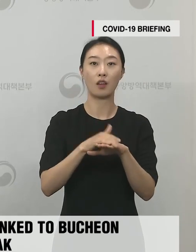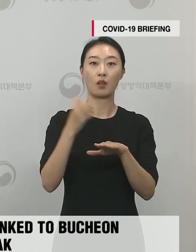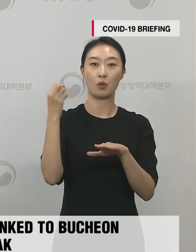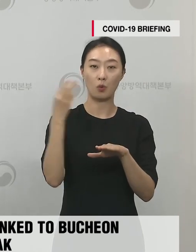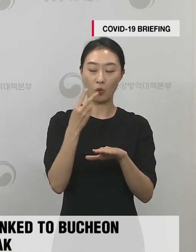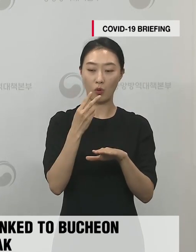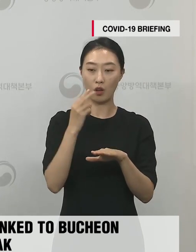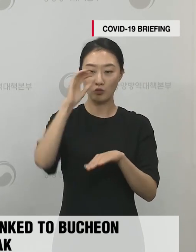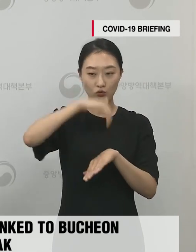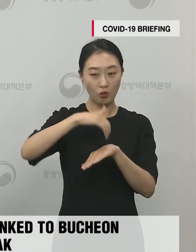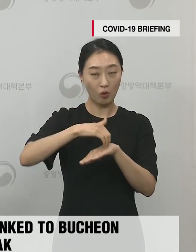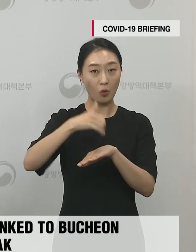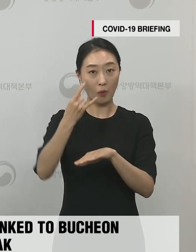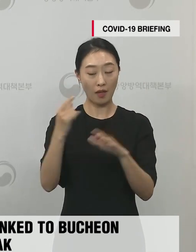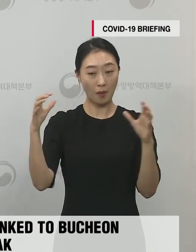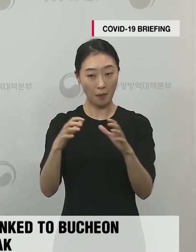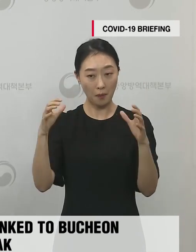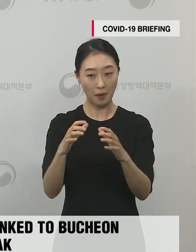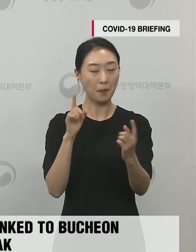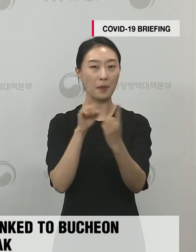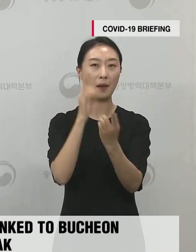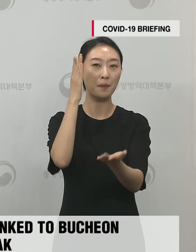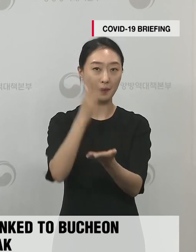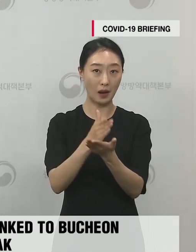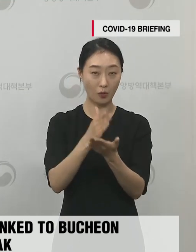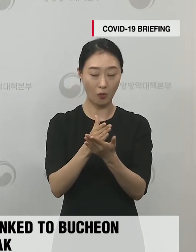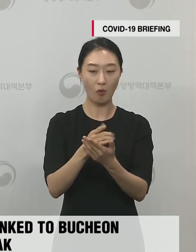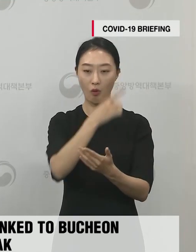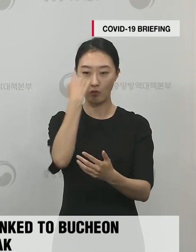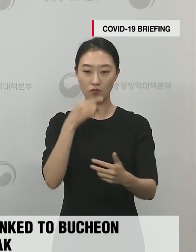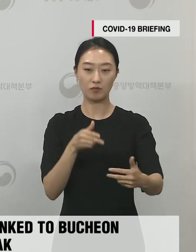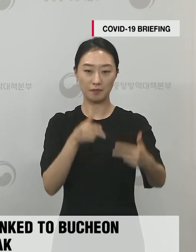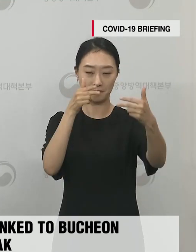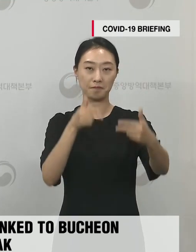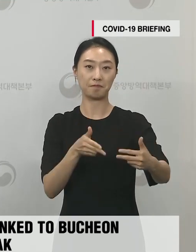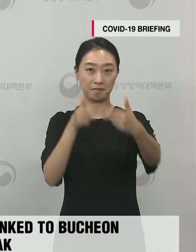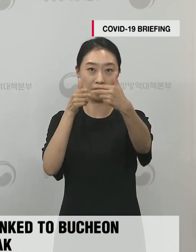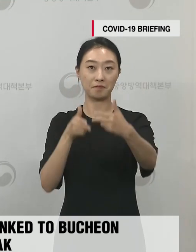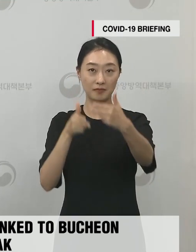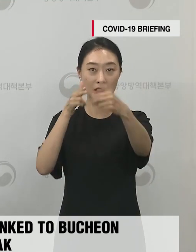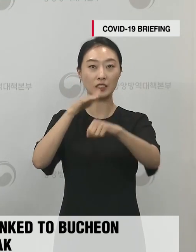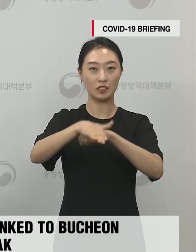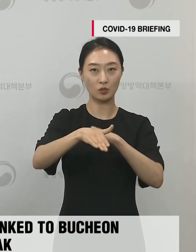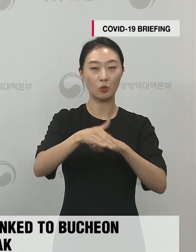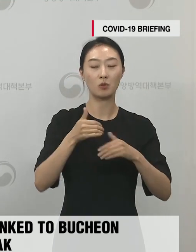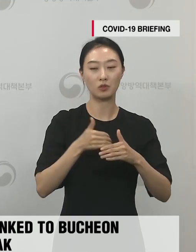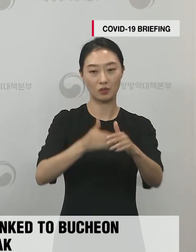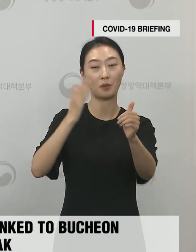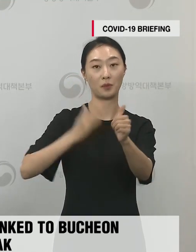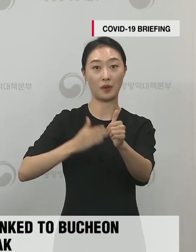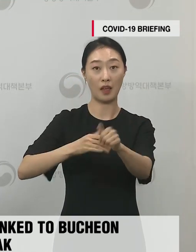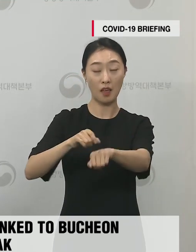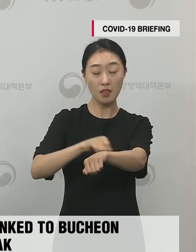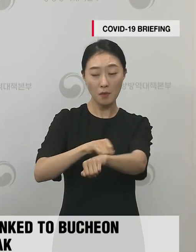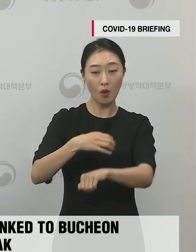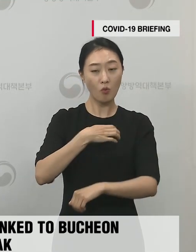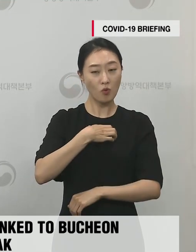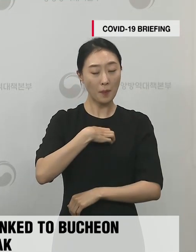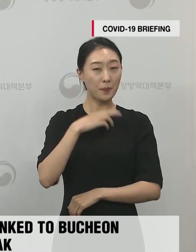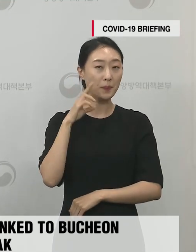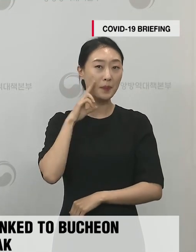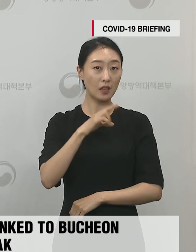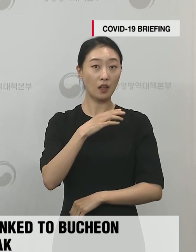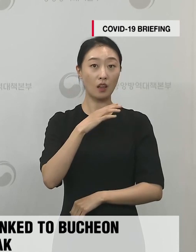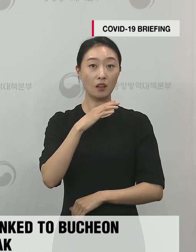subsides, we ask you to meet only on online, so please don't meet face-to-face. And if